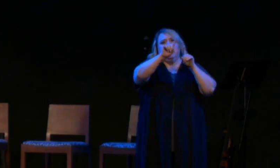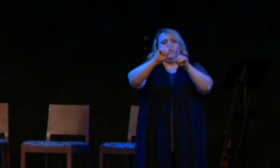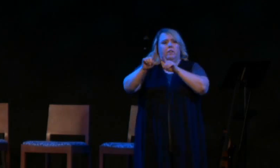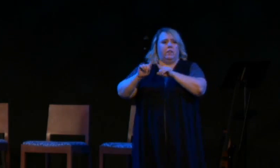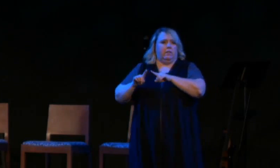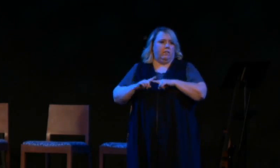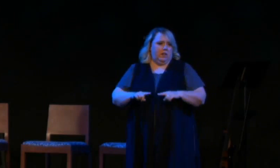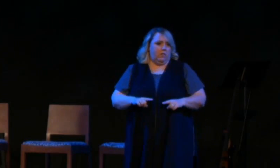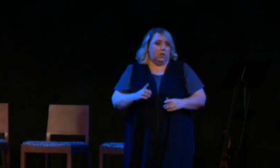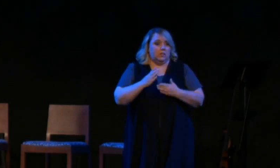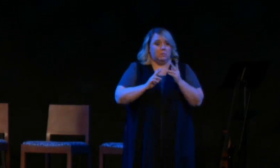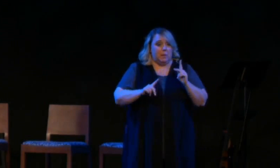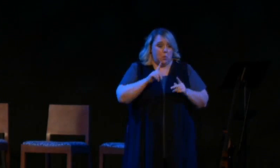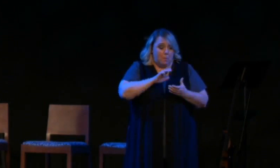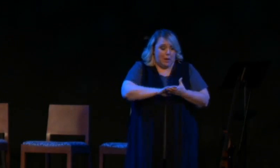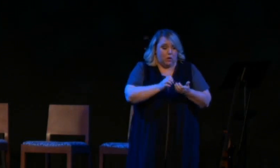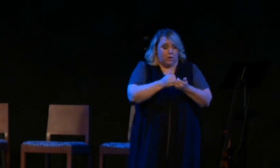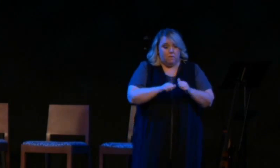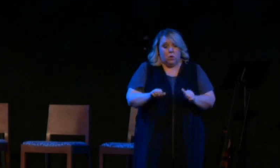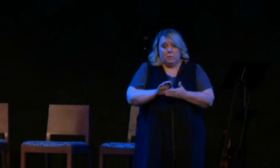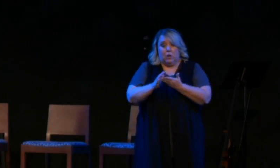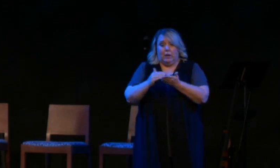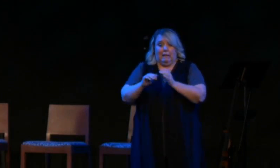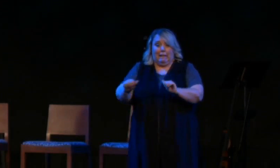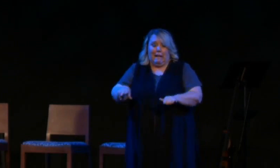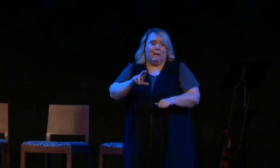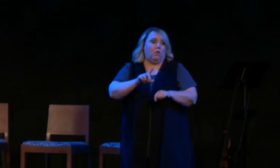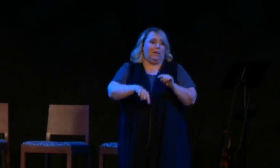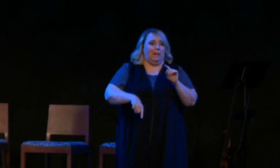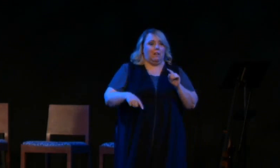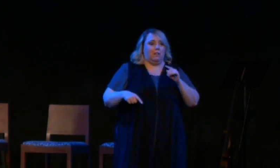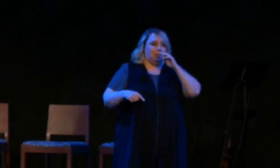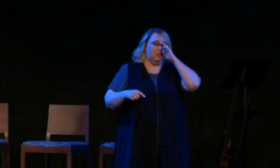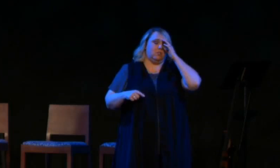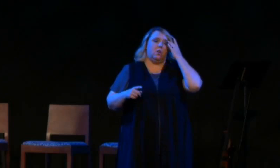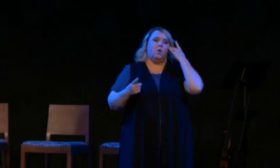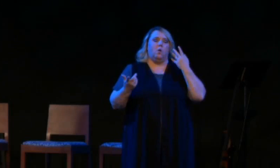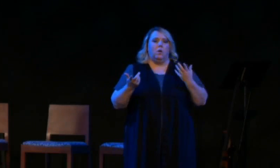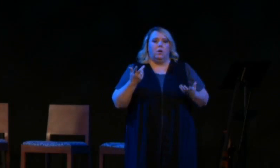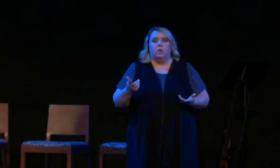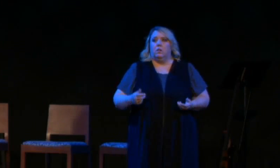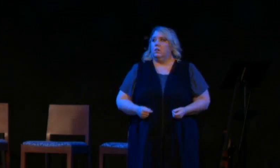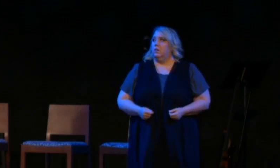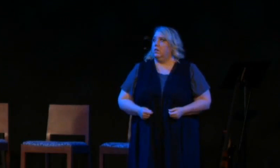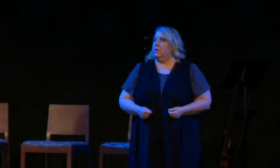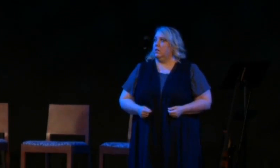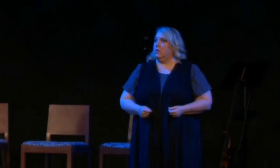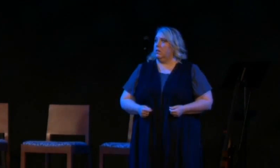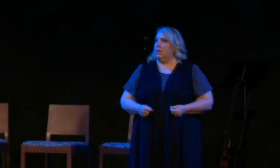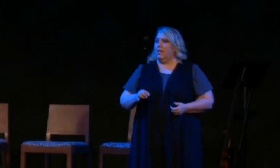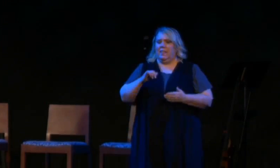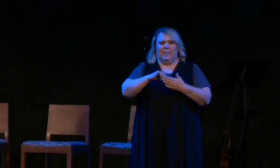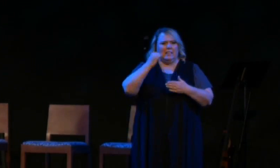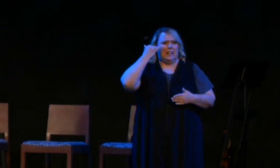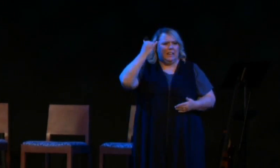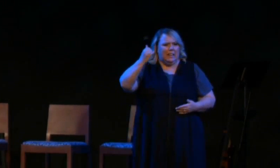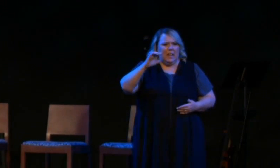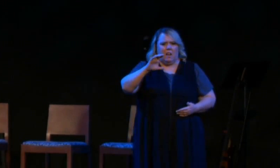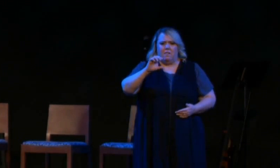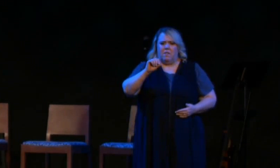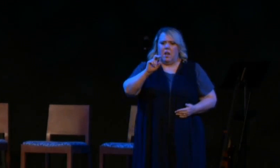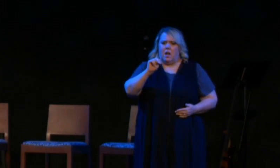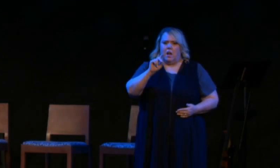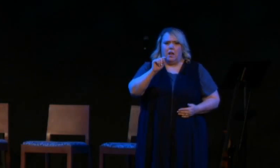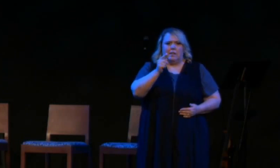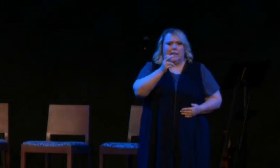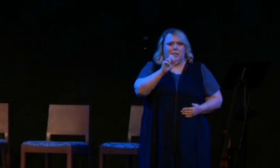can get married or how high is the bar of Christian counseling before marriage, for example. So this idea of contextual